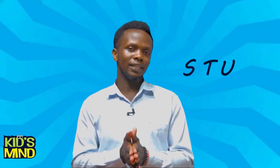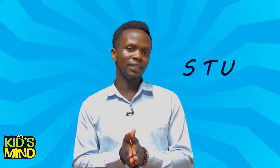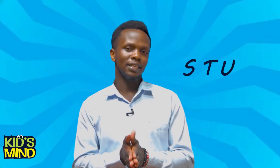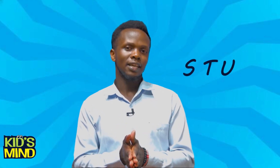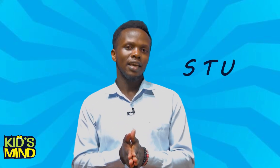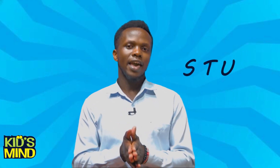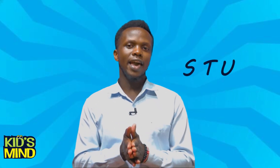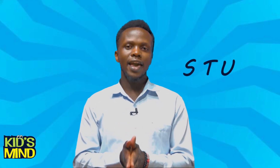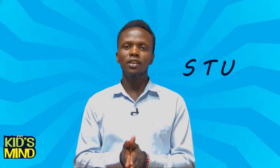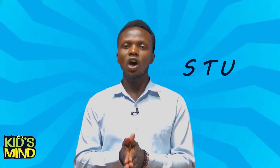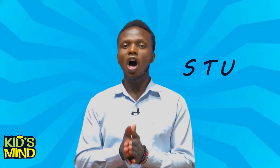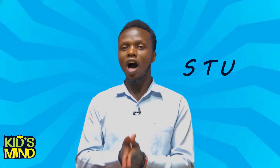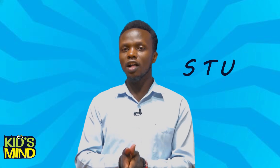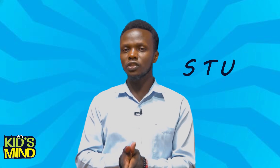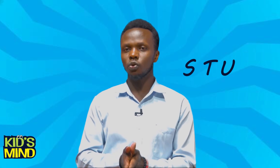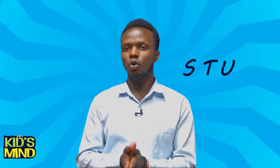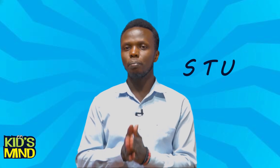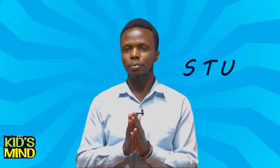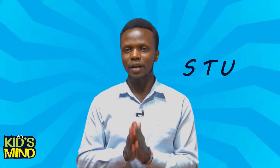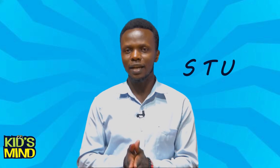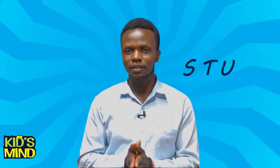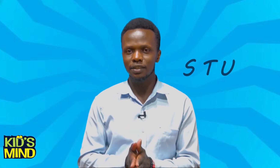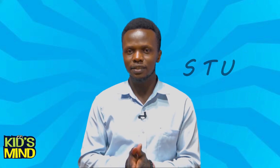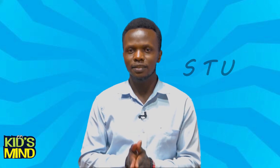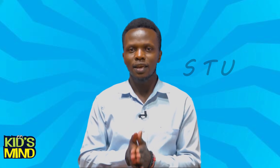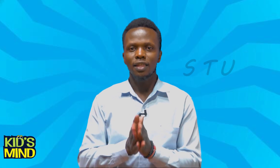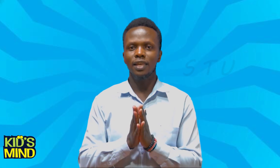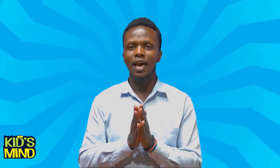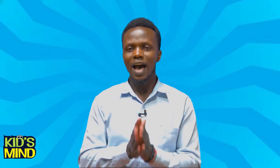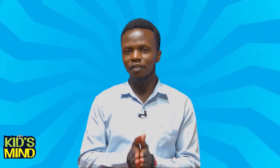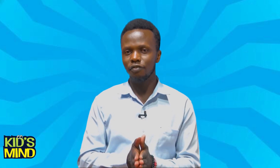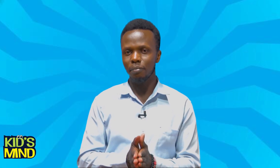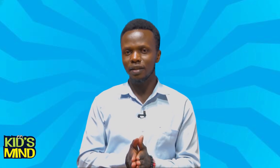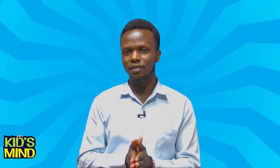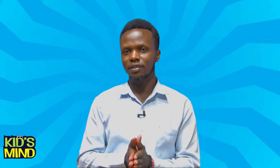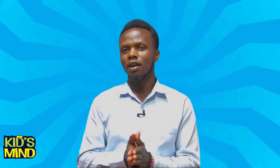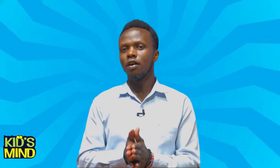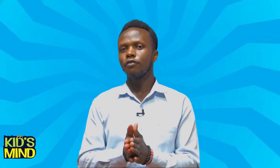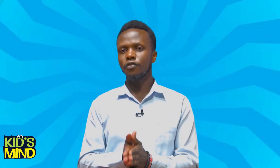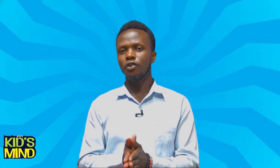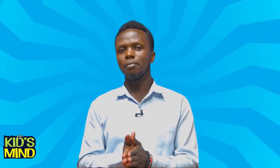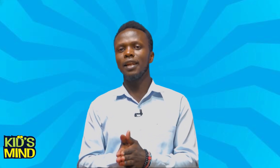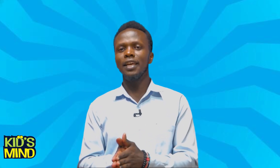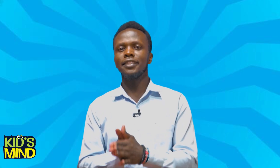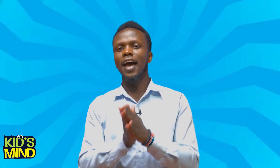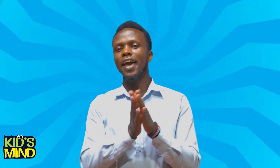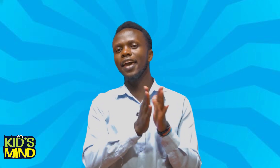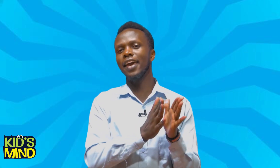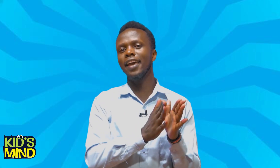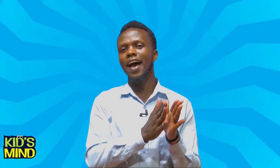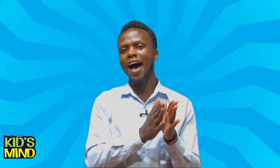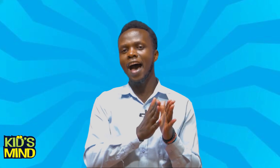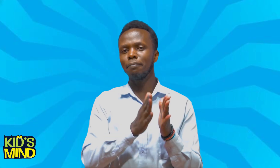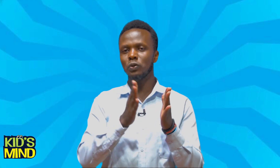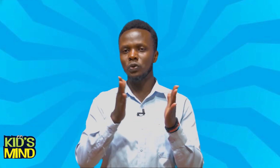learned, and also practice the alphabets from letter A up to